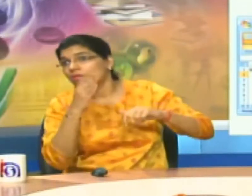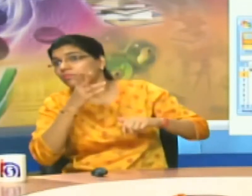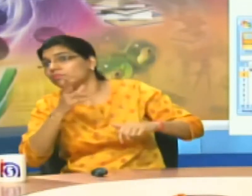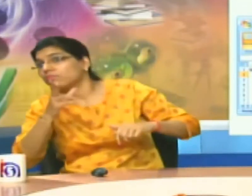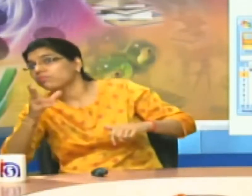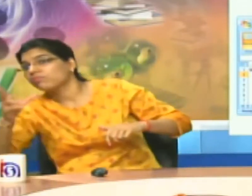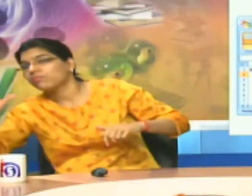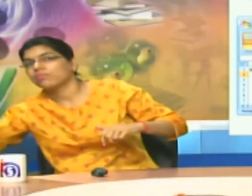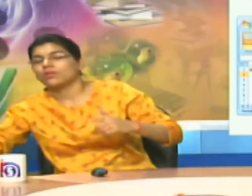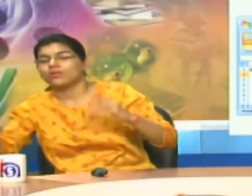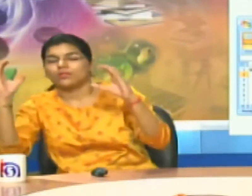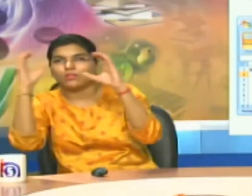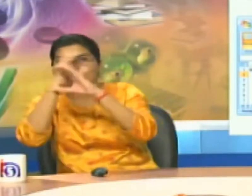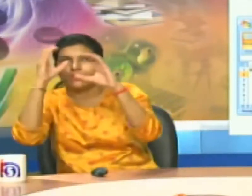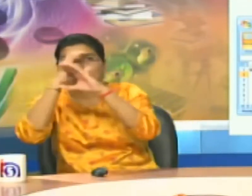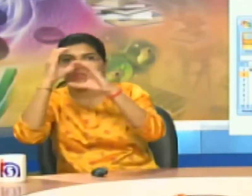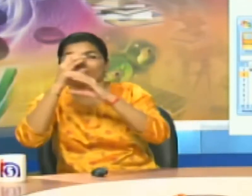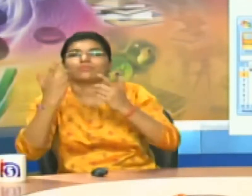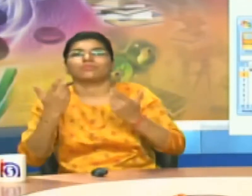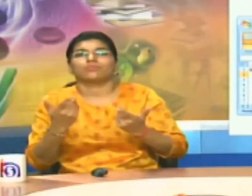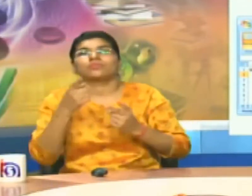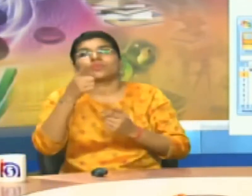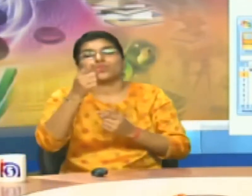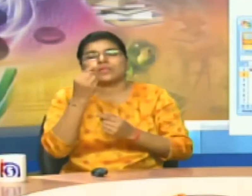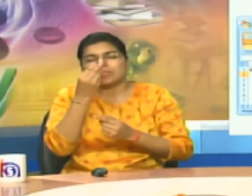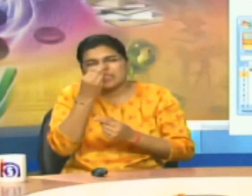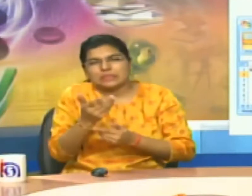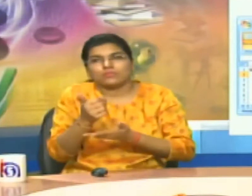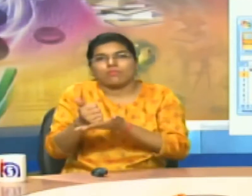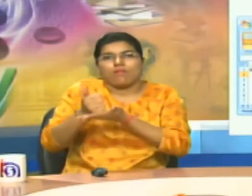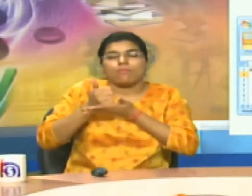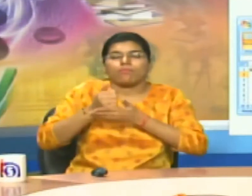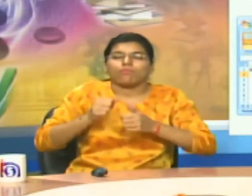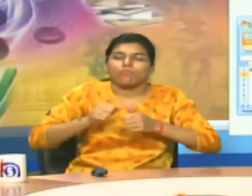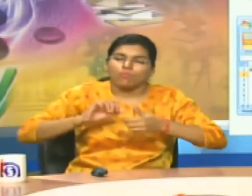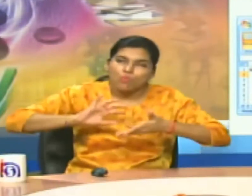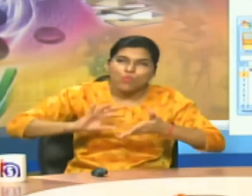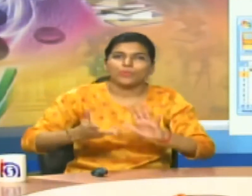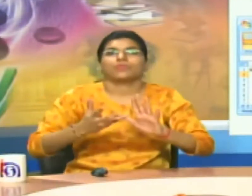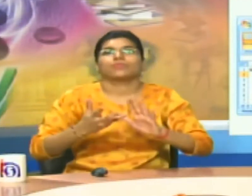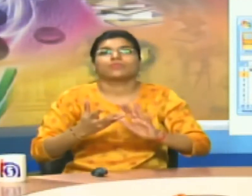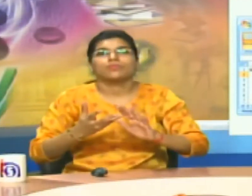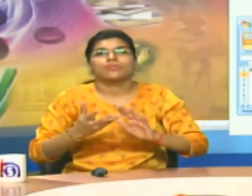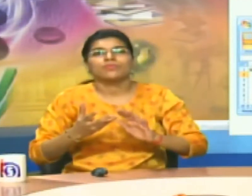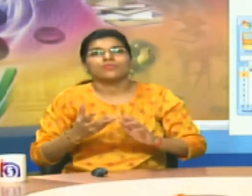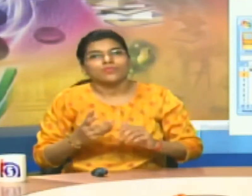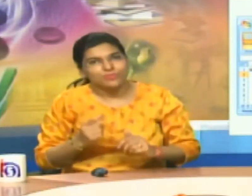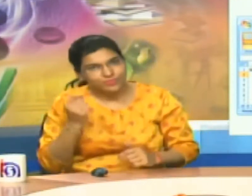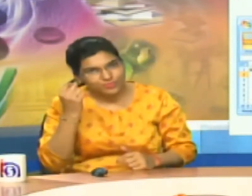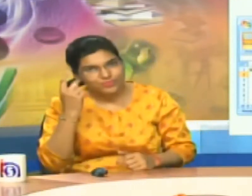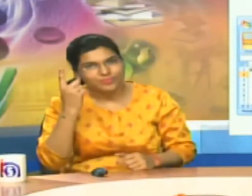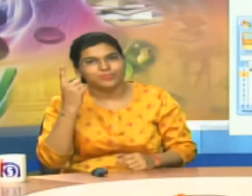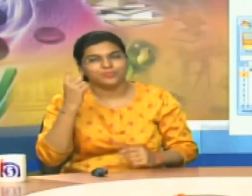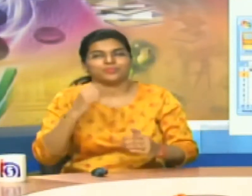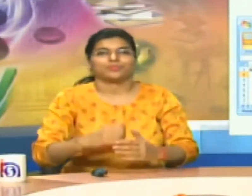page. Similar way, there is a column of freeze panes. So this is really very easy for all of us